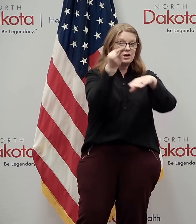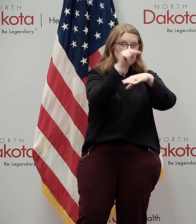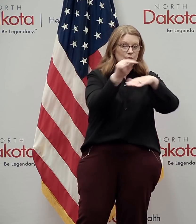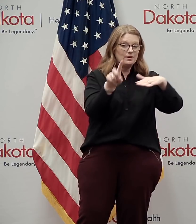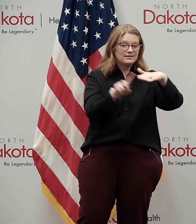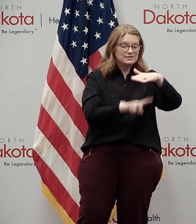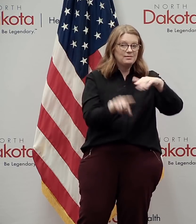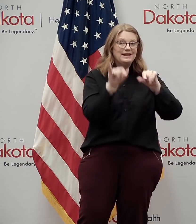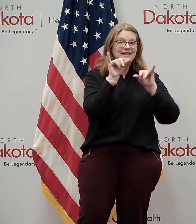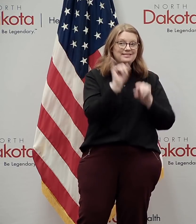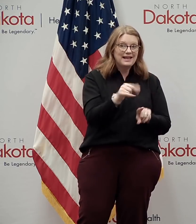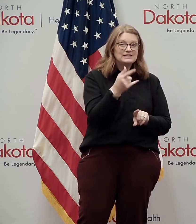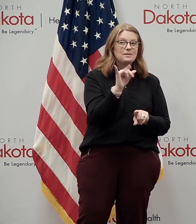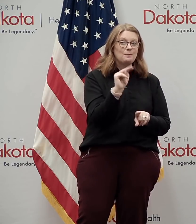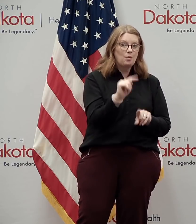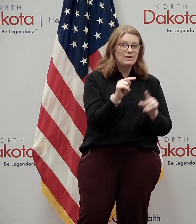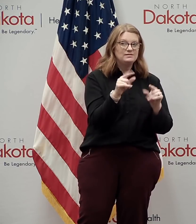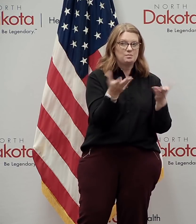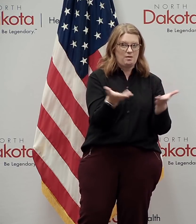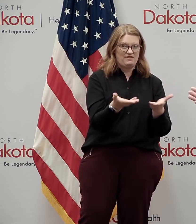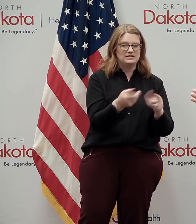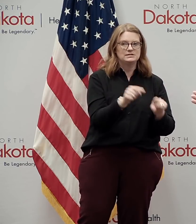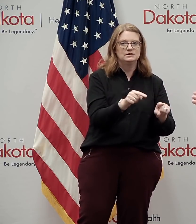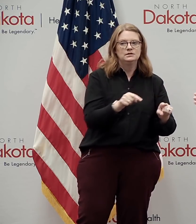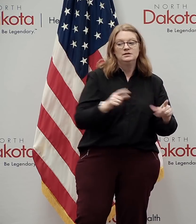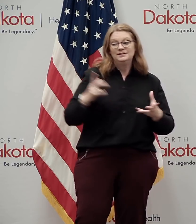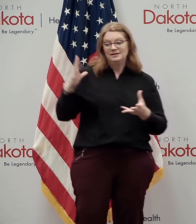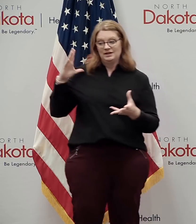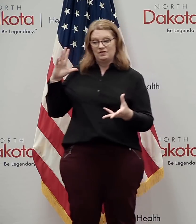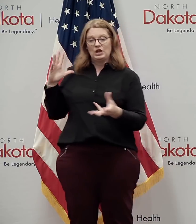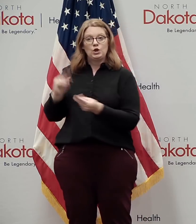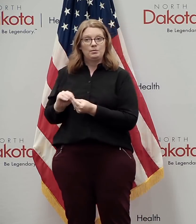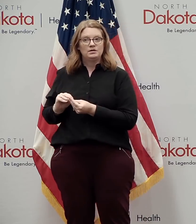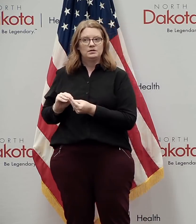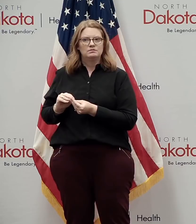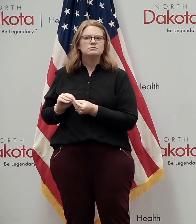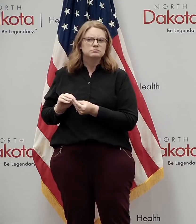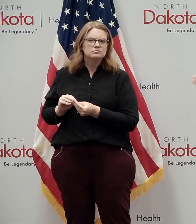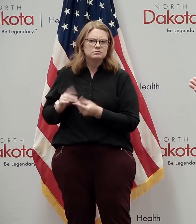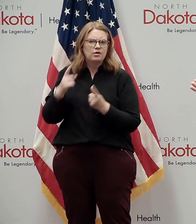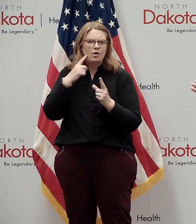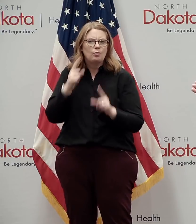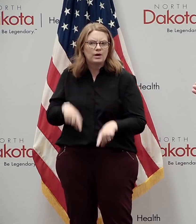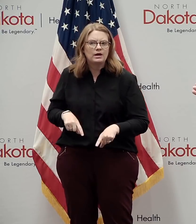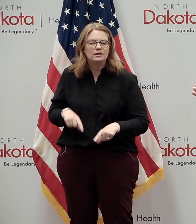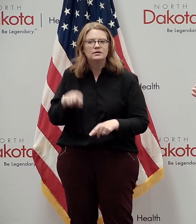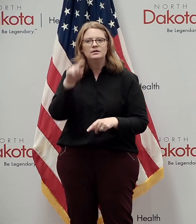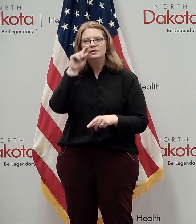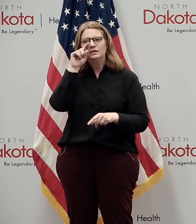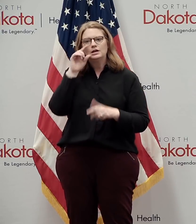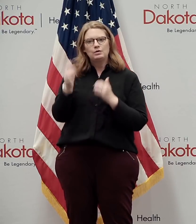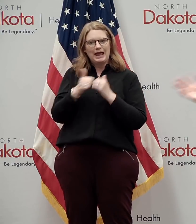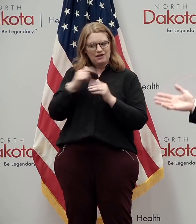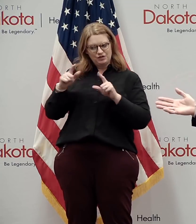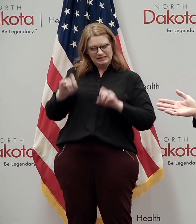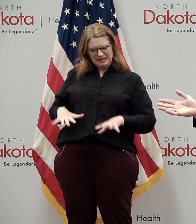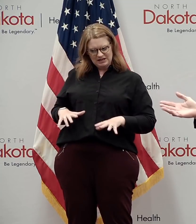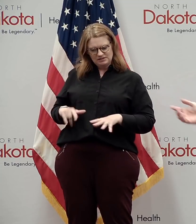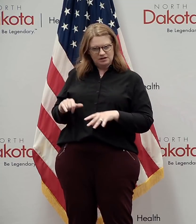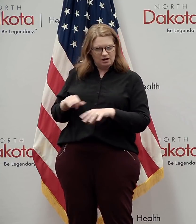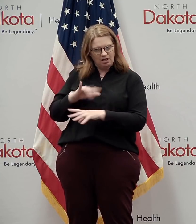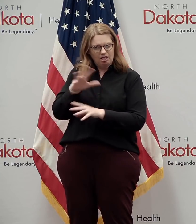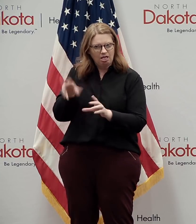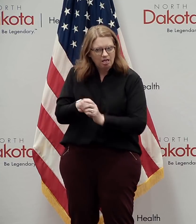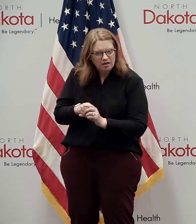the point prevalence. That's the daily positivity rate. Cumulative rate, we agree. If we were counting every test that we'd made and trying to throw it in